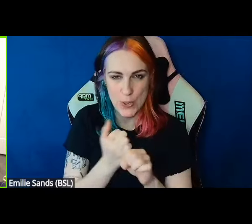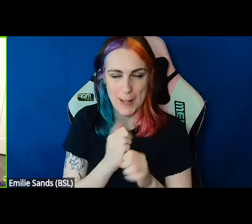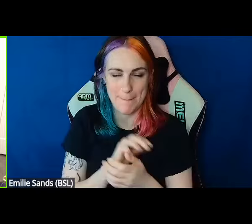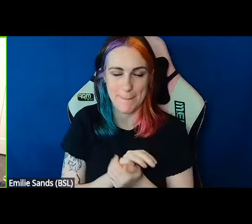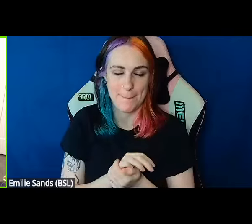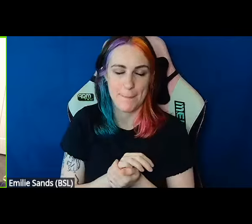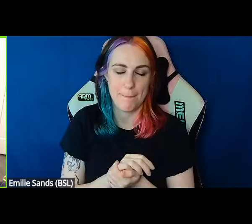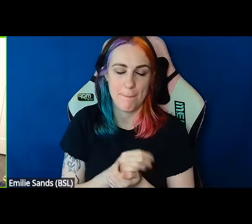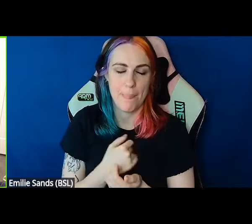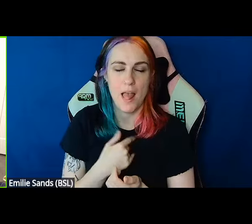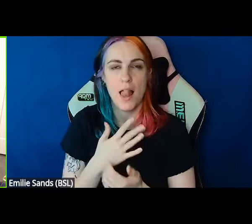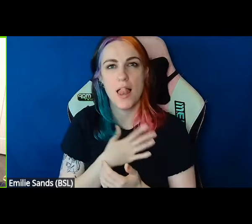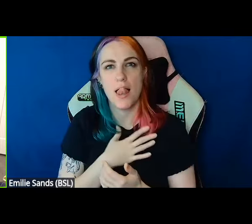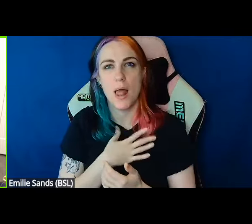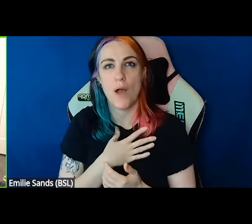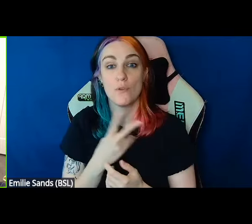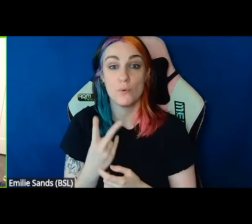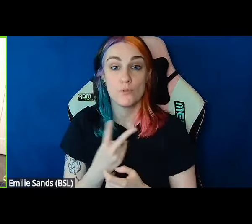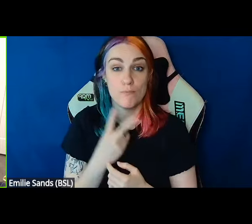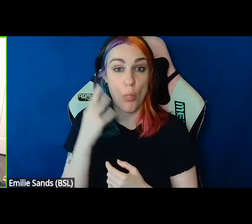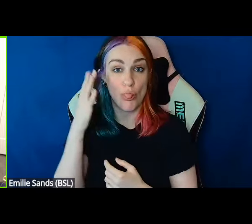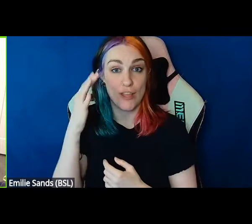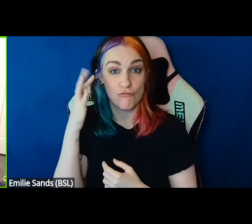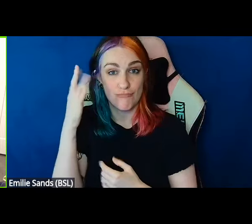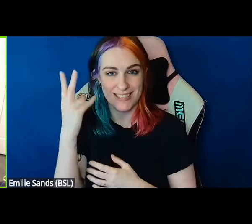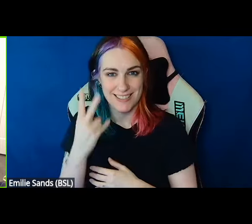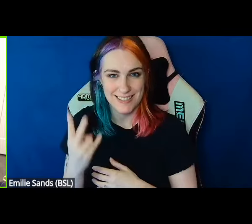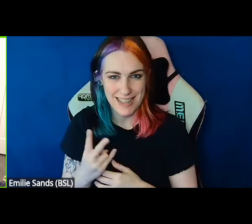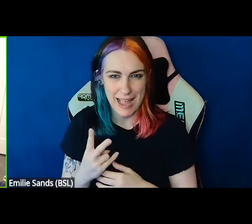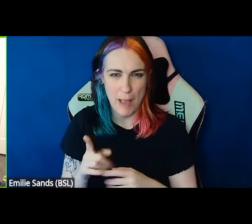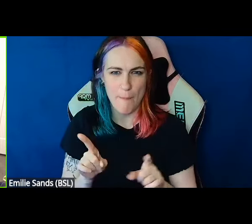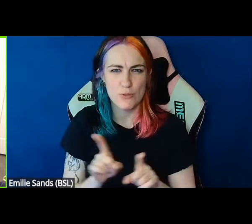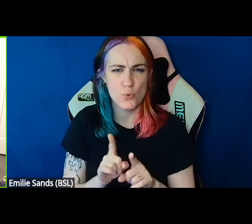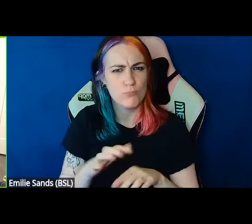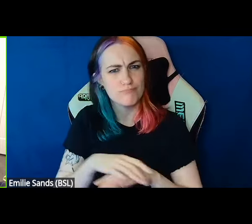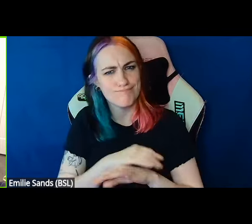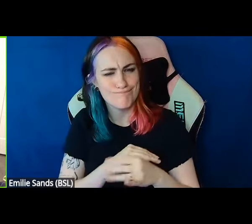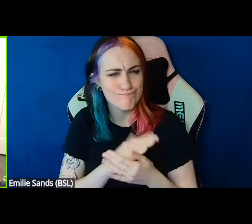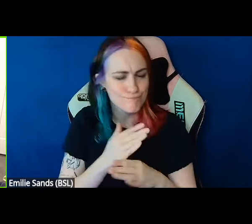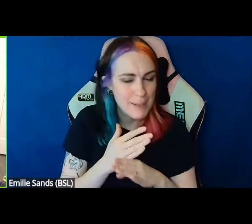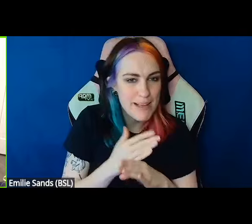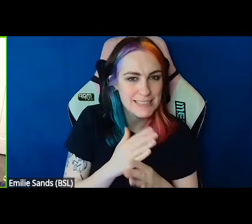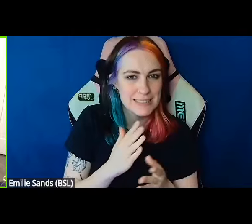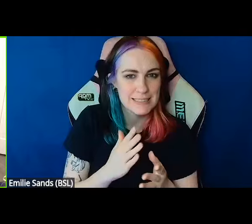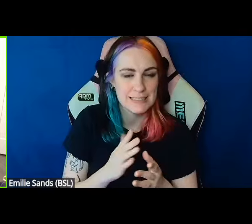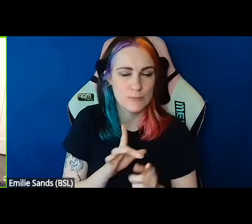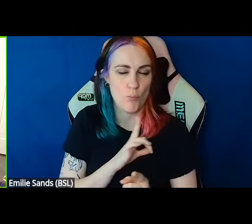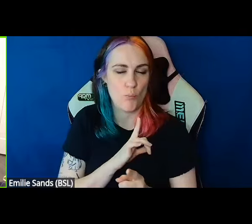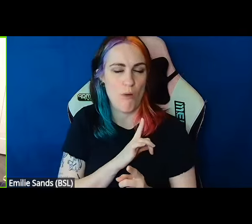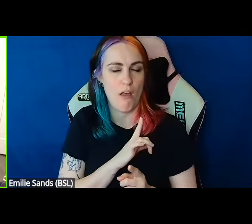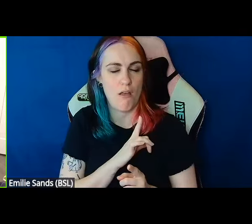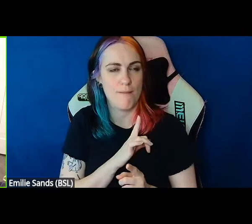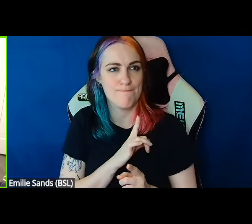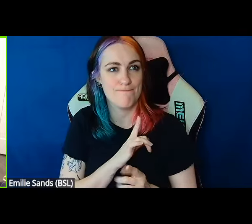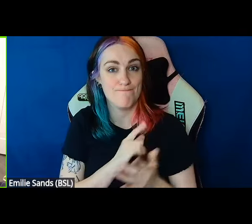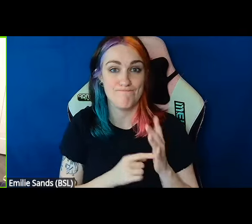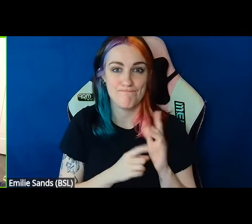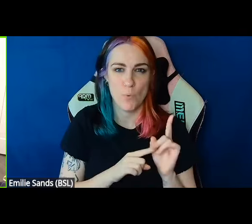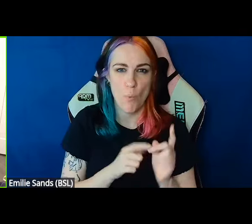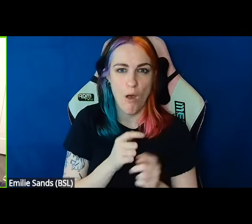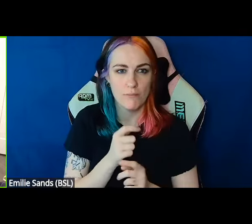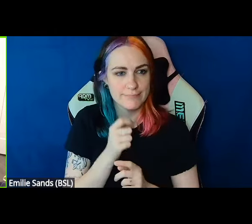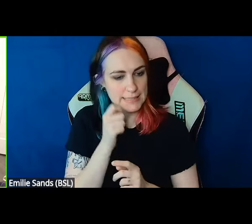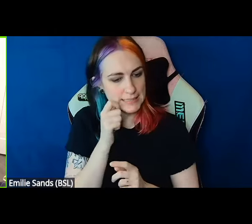was both theoretical design and yet pragmatic, because really it comes to identifying your core gameplay